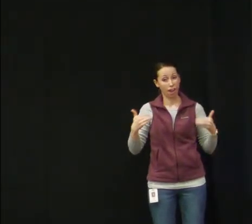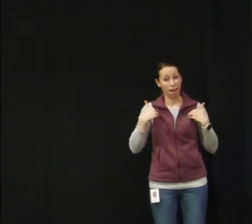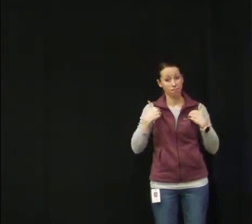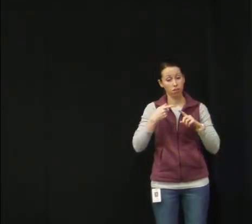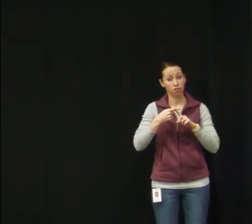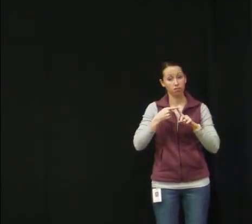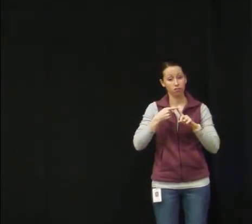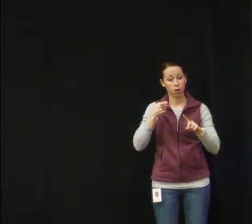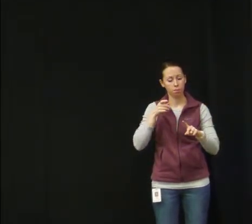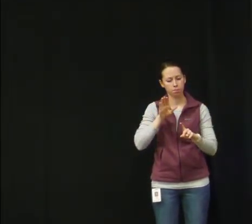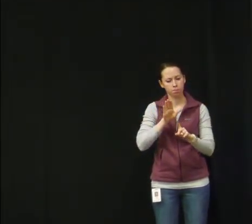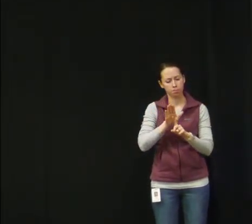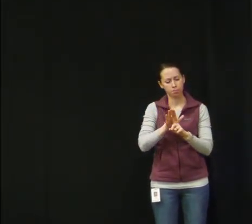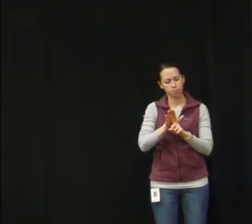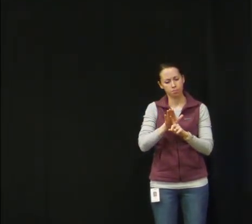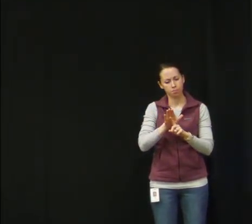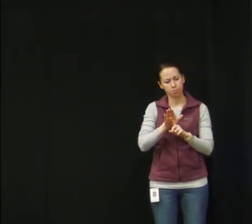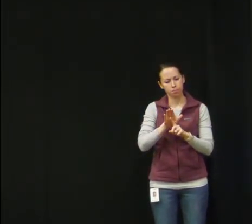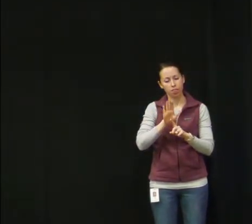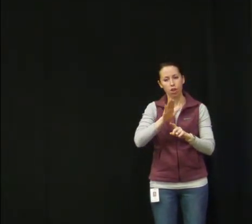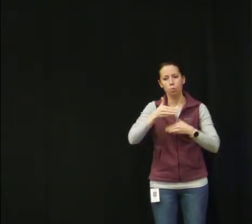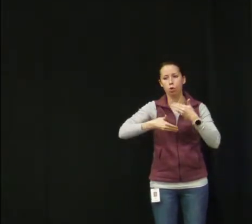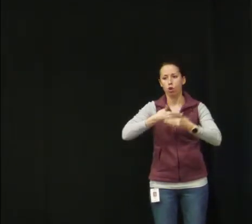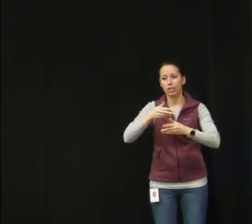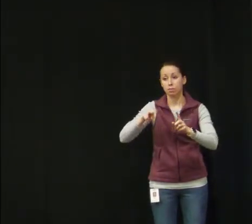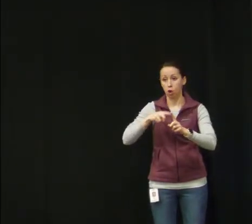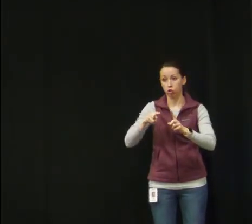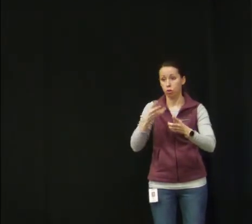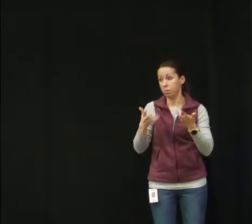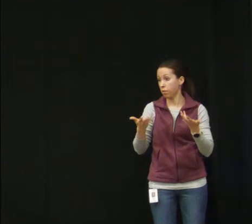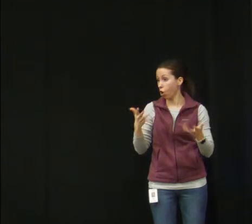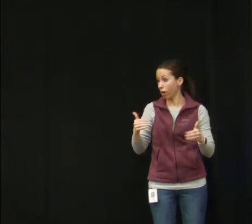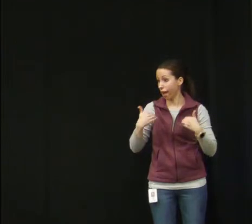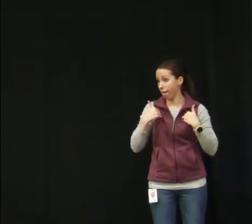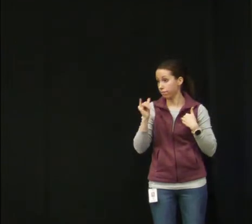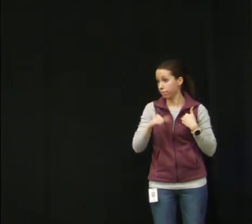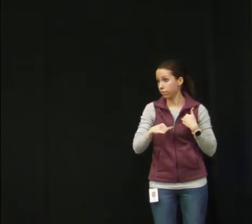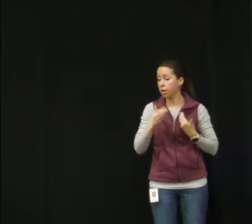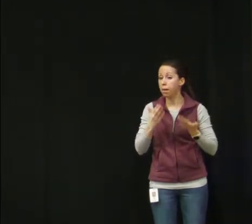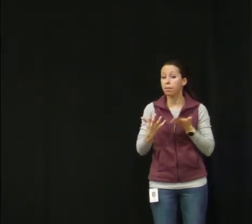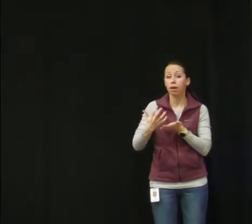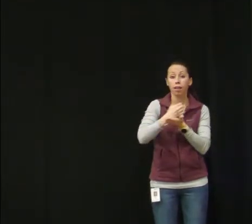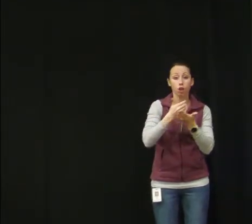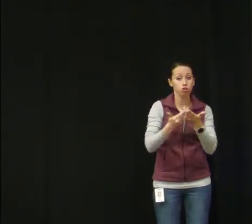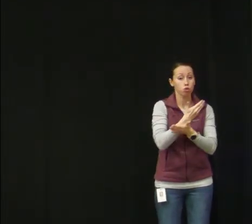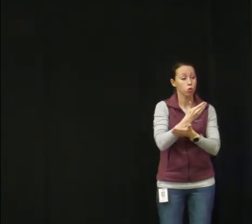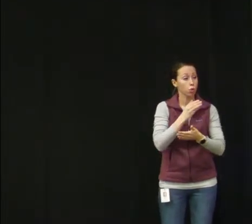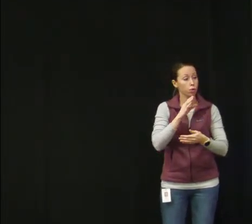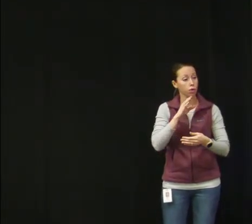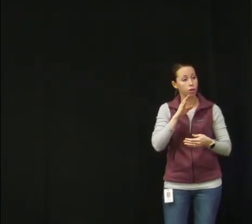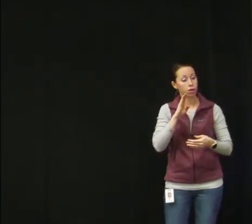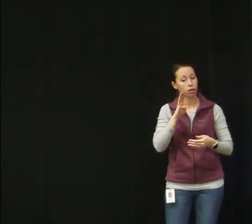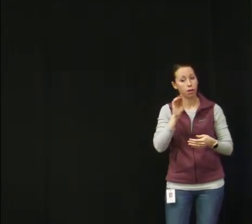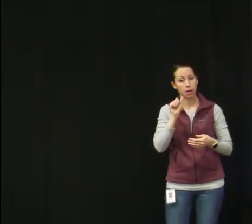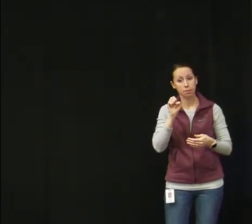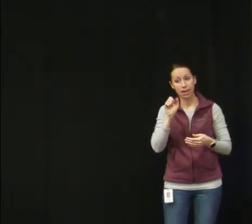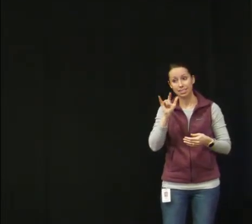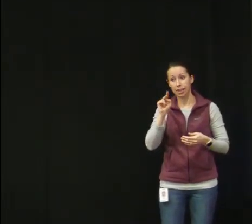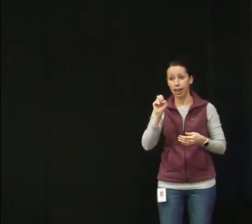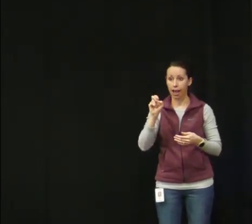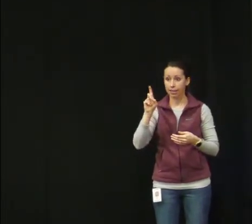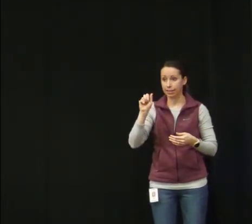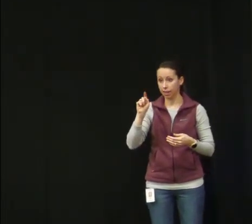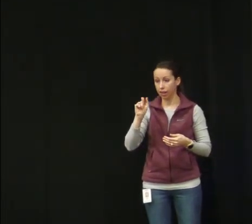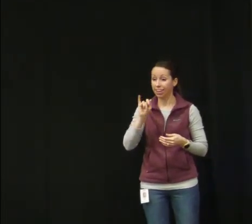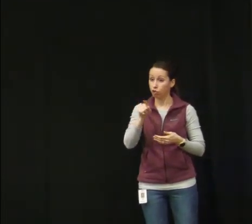their from their progress monitoring. You might be collecting new baseline data, so if you need,